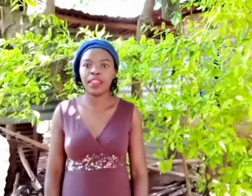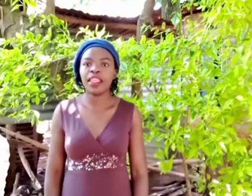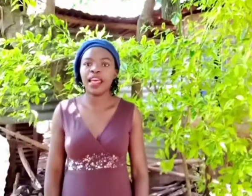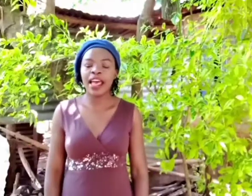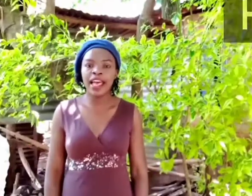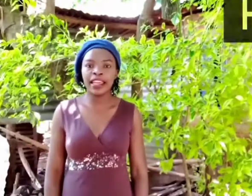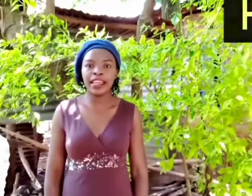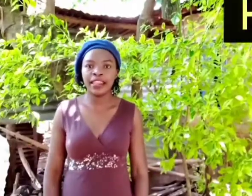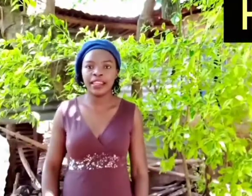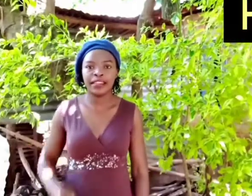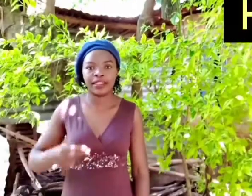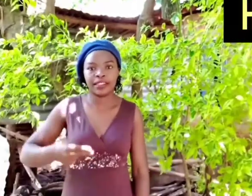High.